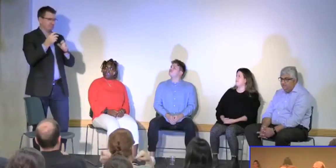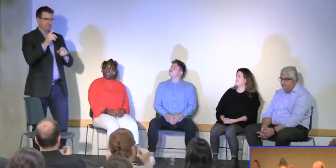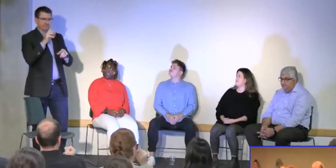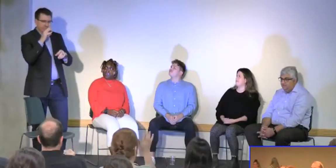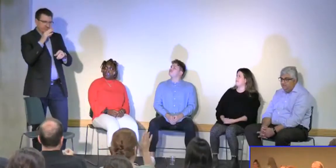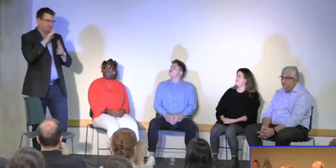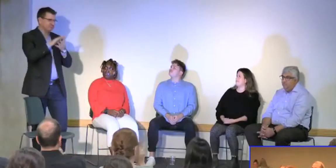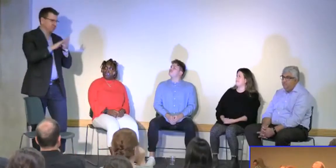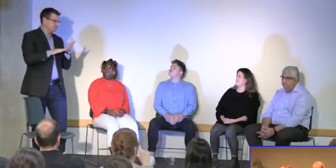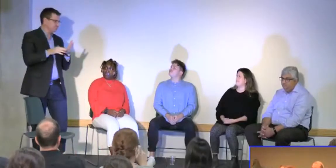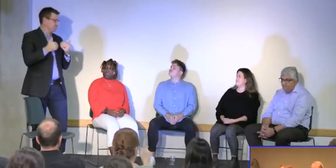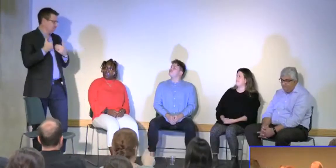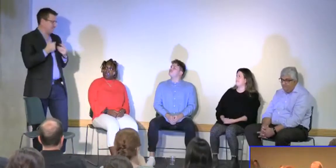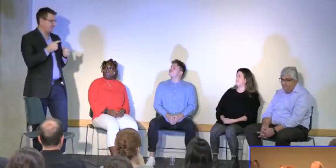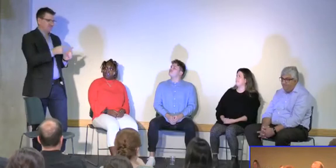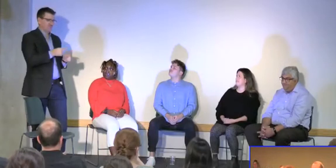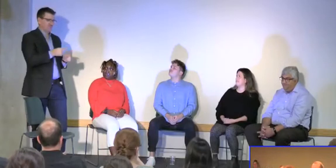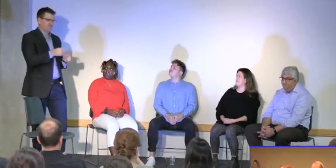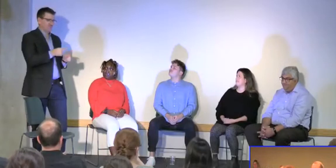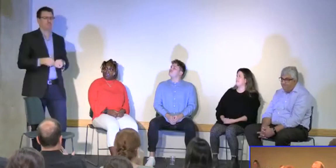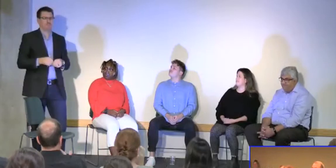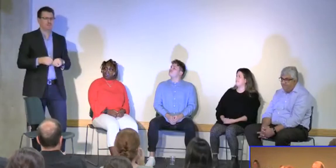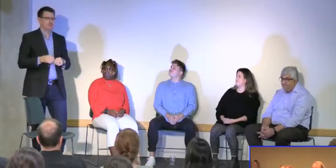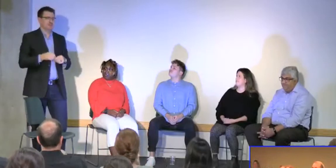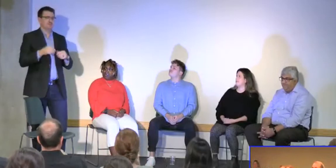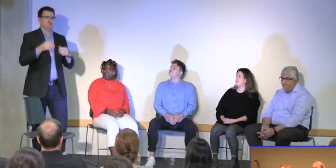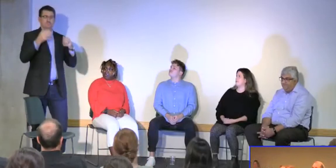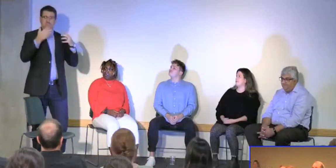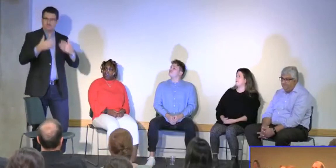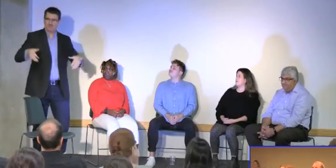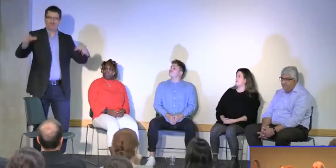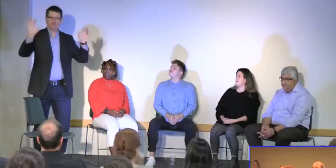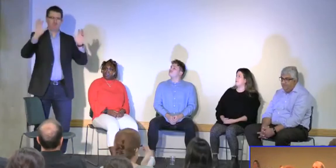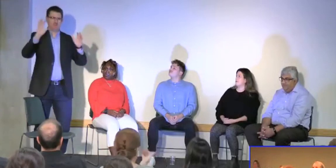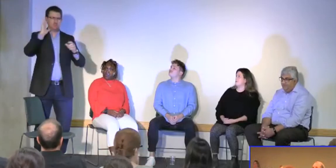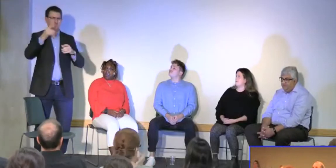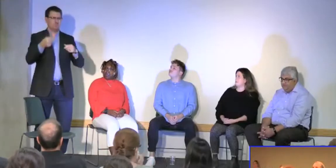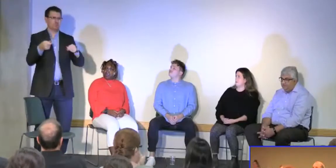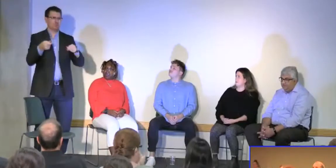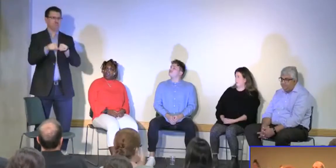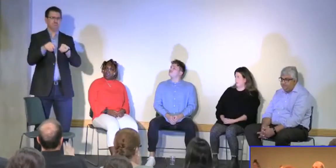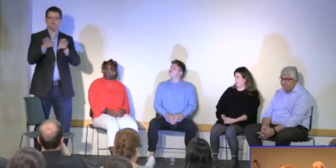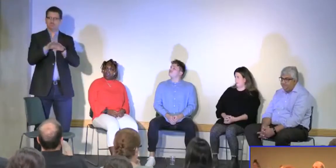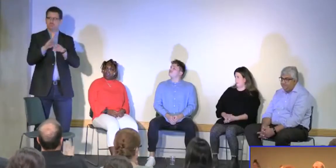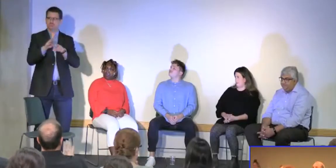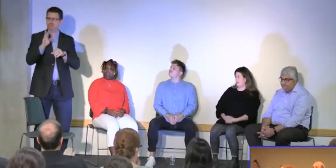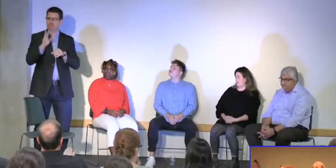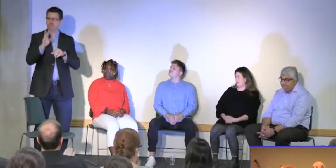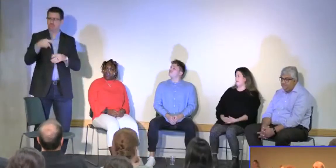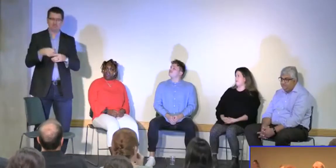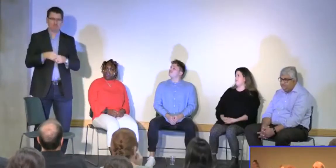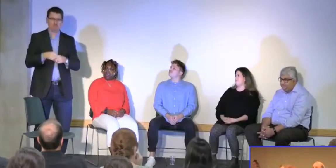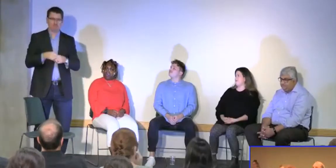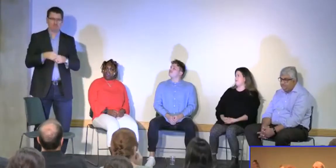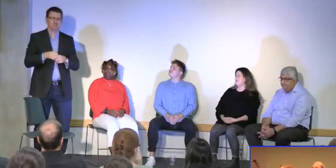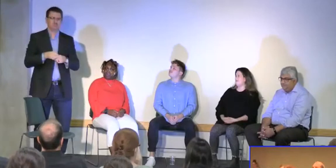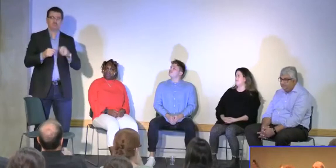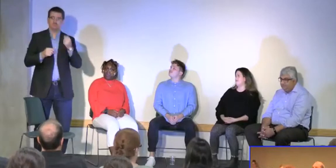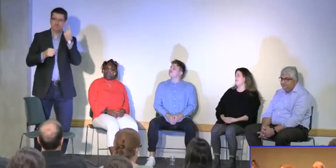up and ask some questions. You can do that either in sign language or in spoken English, doesn't matter. We'll take care of the interpretation for you. And then we'll have a wrap up there at